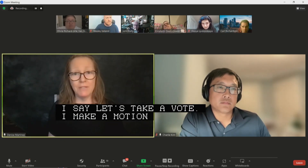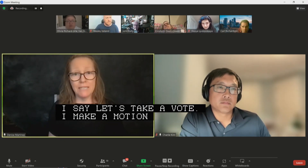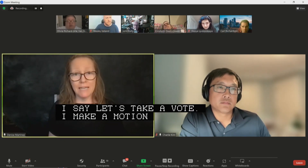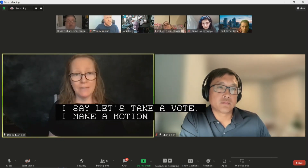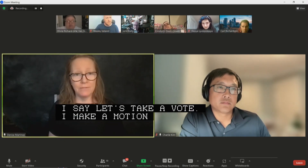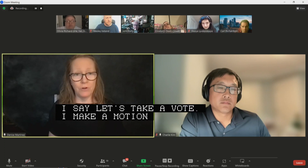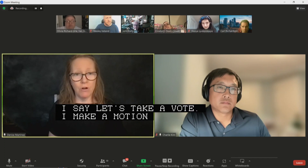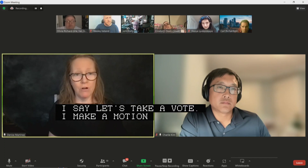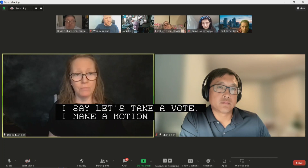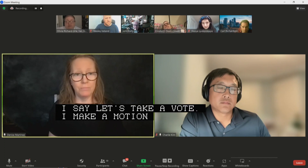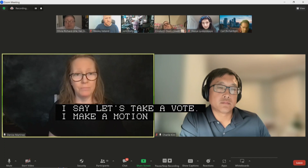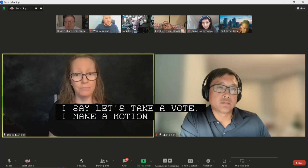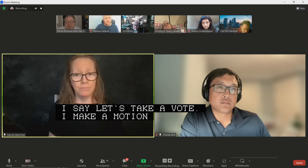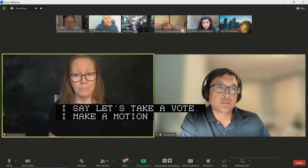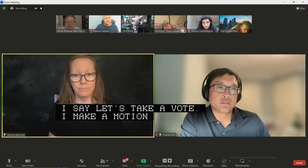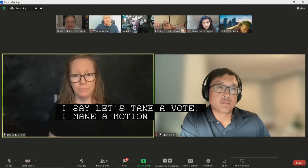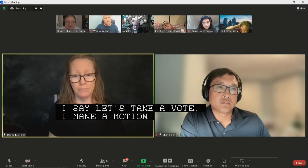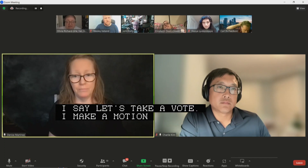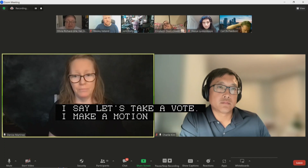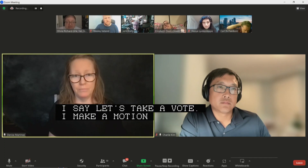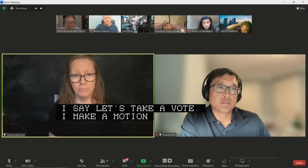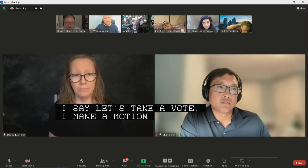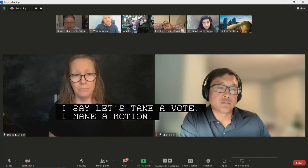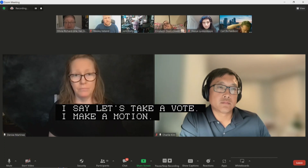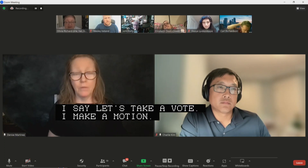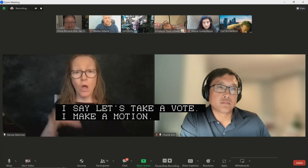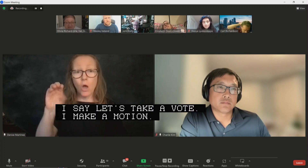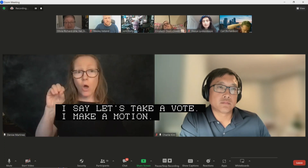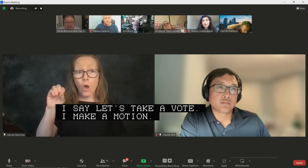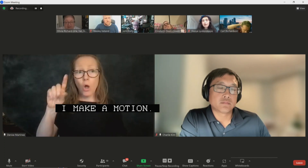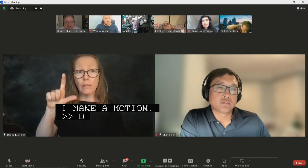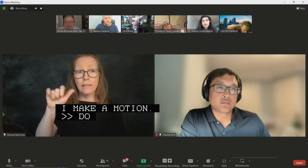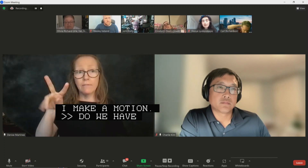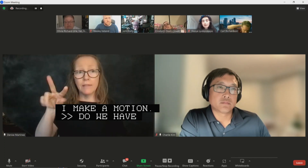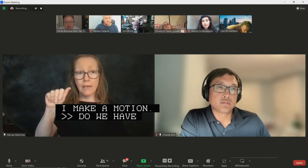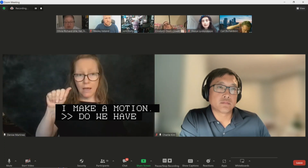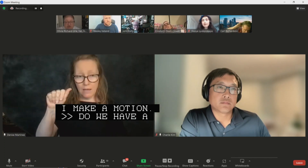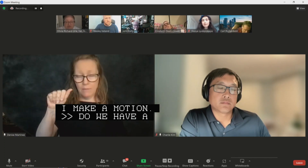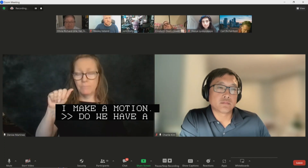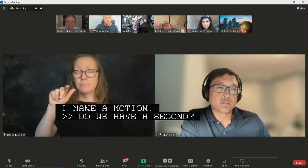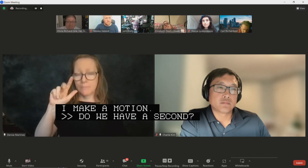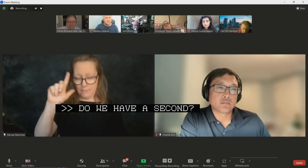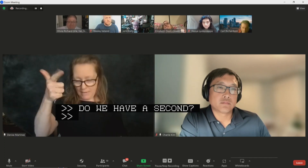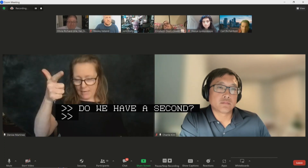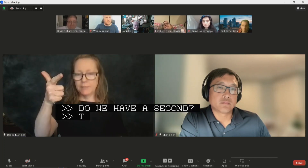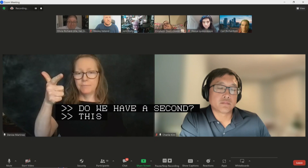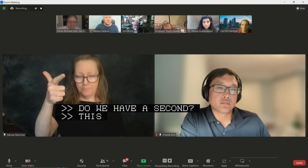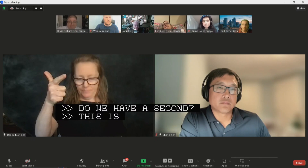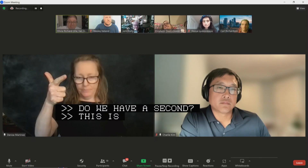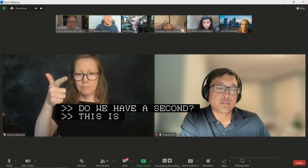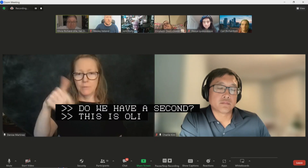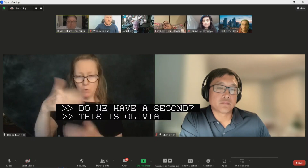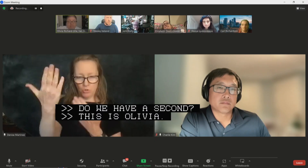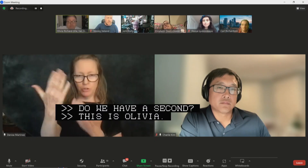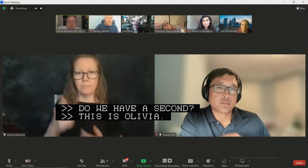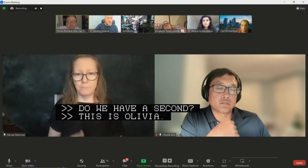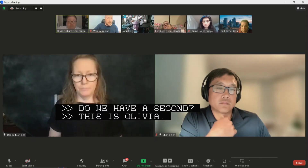Do we have a second for Carl? This is Olivia. I second his motion.